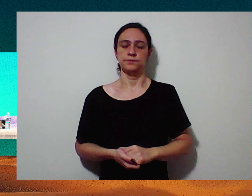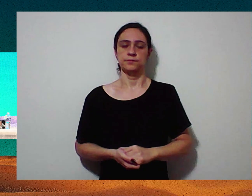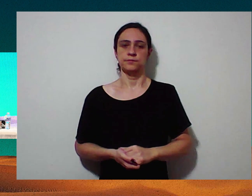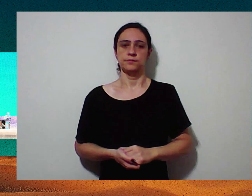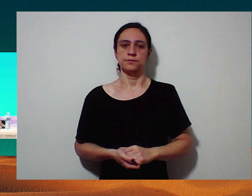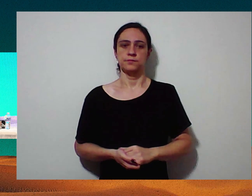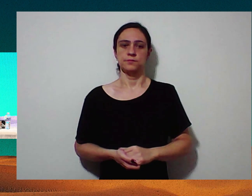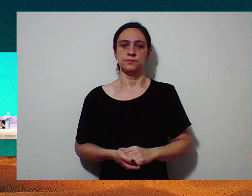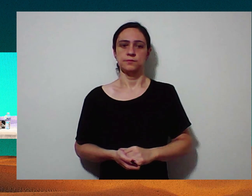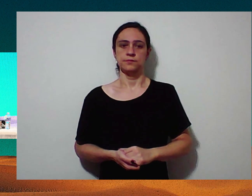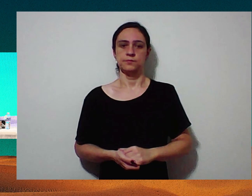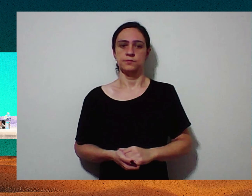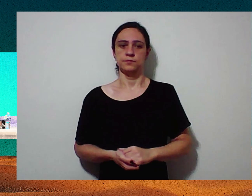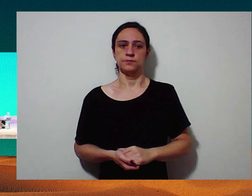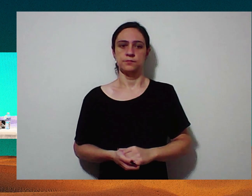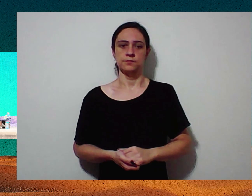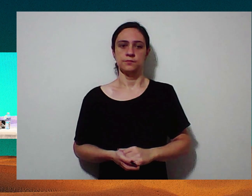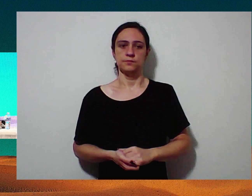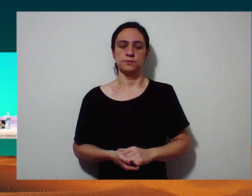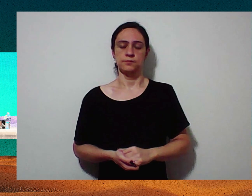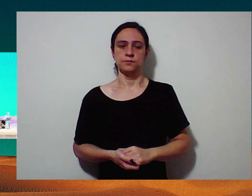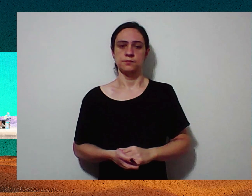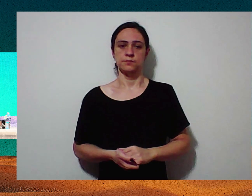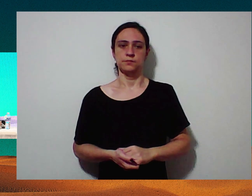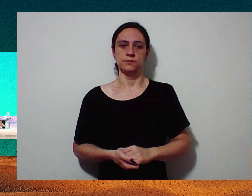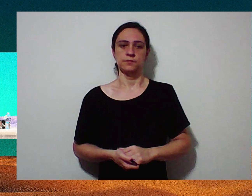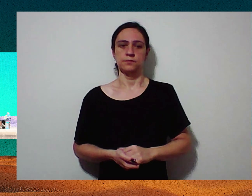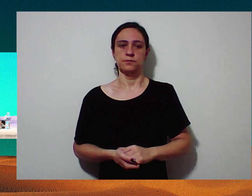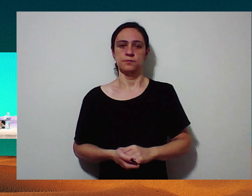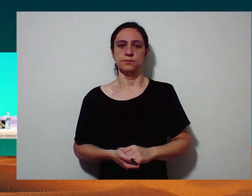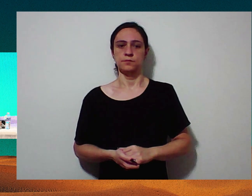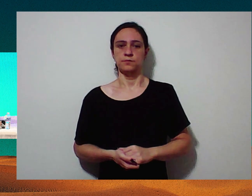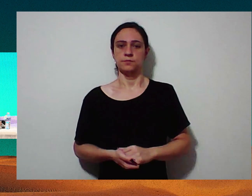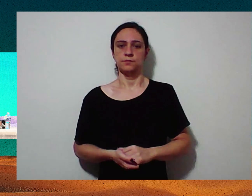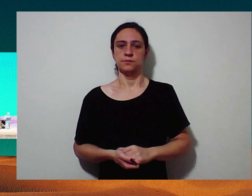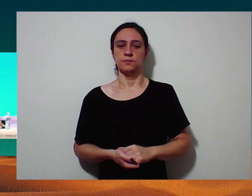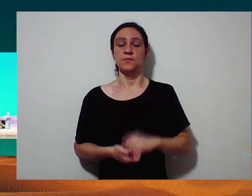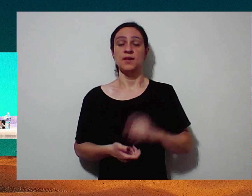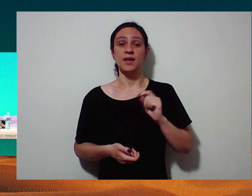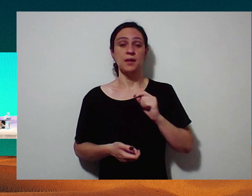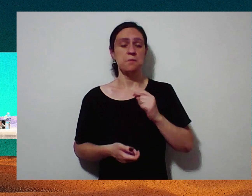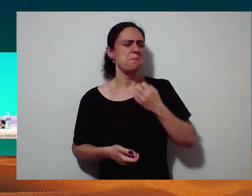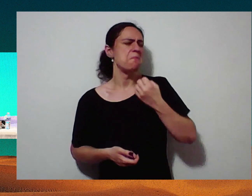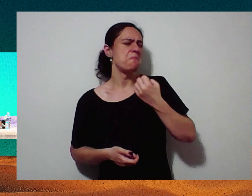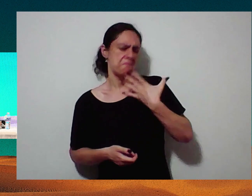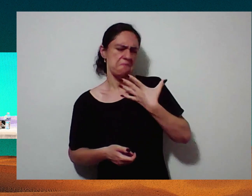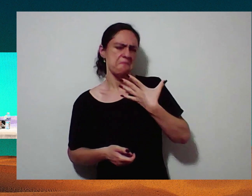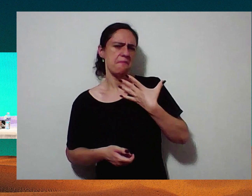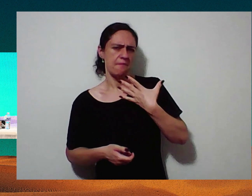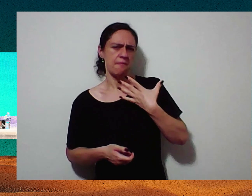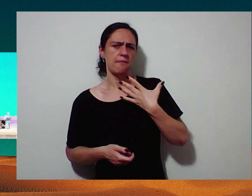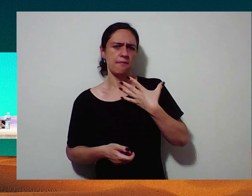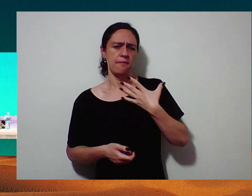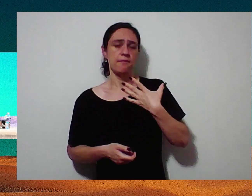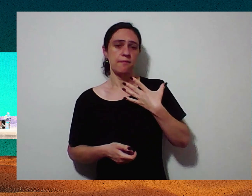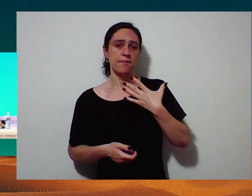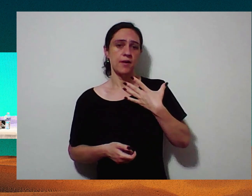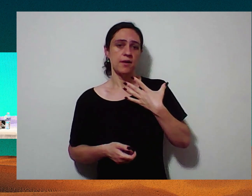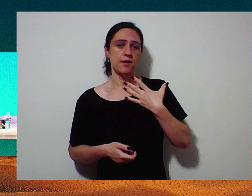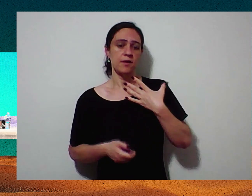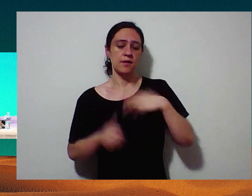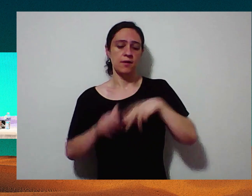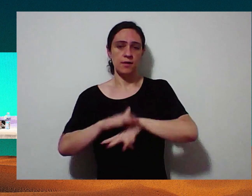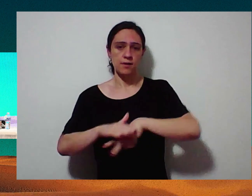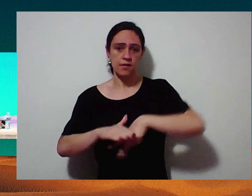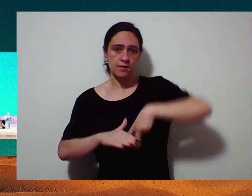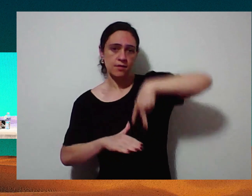his voice. Os que tiverem feito o bem, paz, para a ressurreição da vida, os que tiverem praticado o mal,